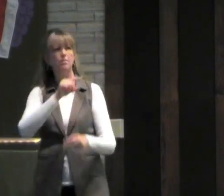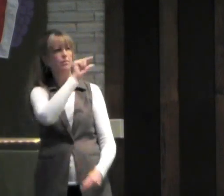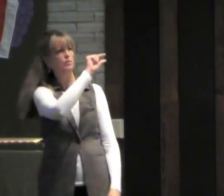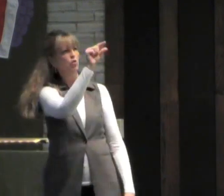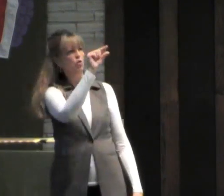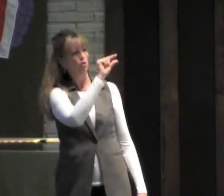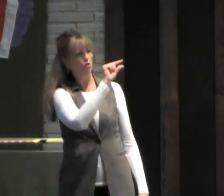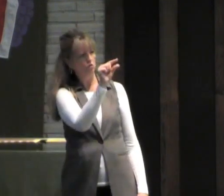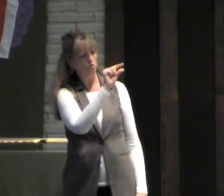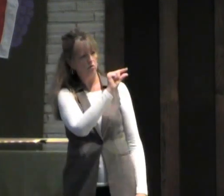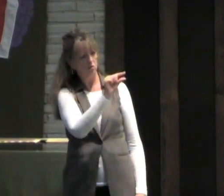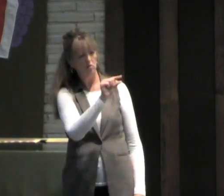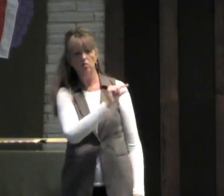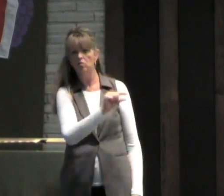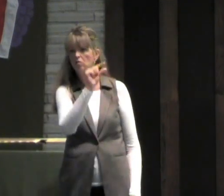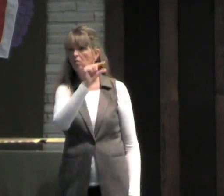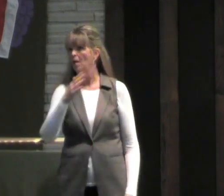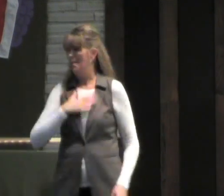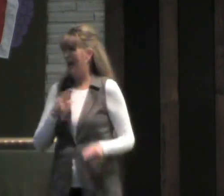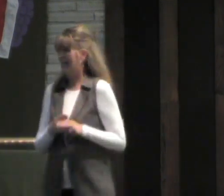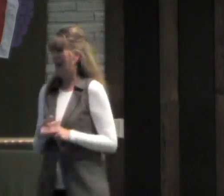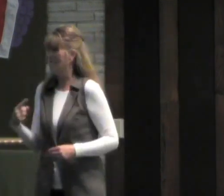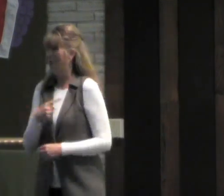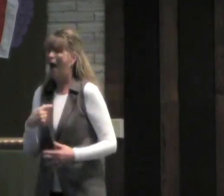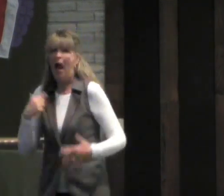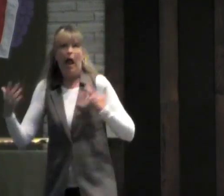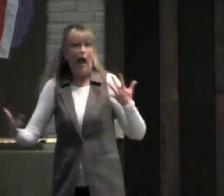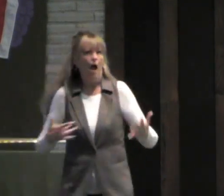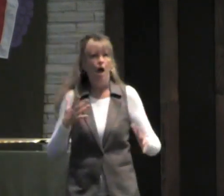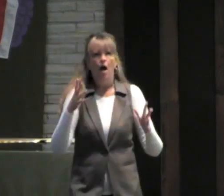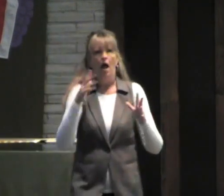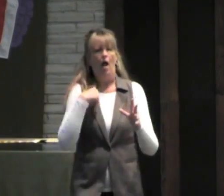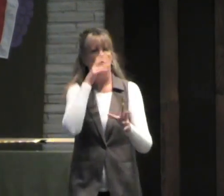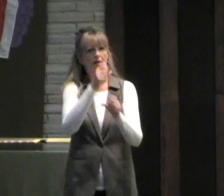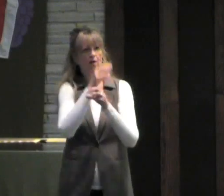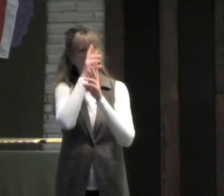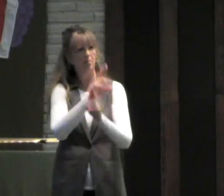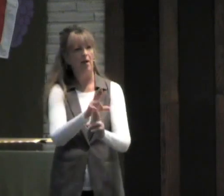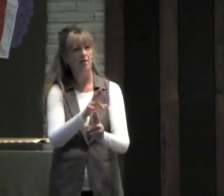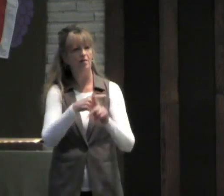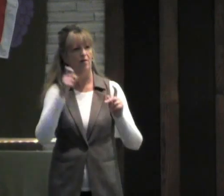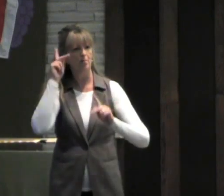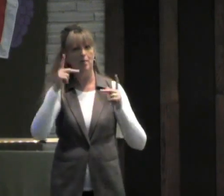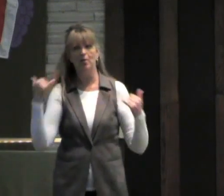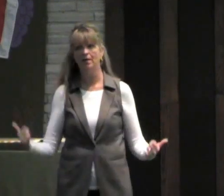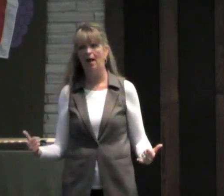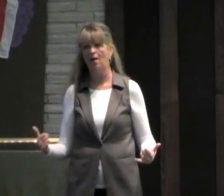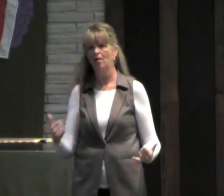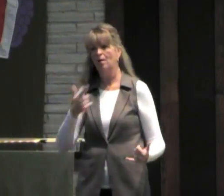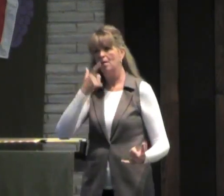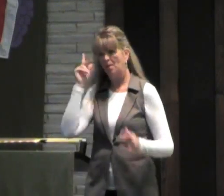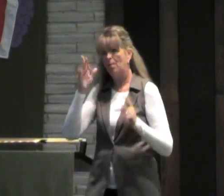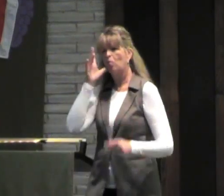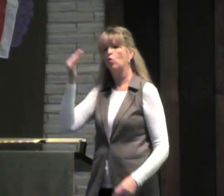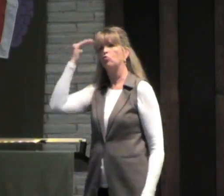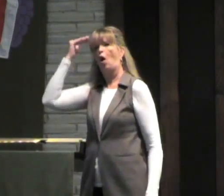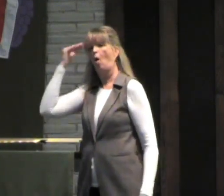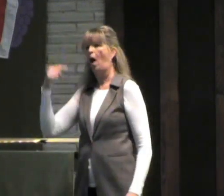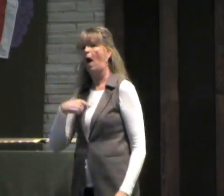and had all a history of all the different reverends' names, and my name was on there. I was so excited. I thought, I'm finally going to get respect from people